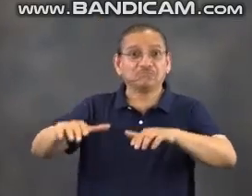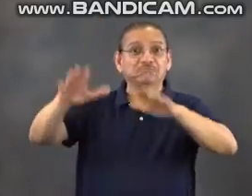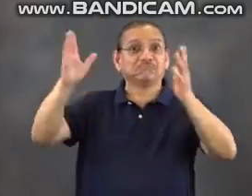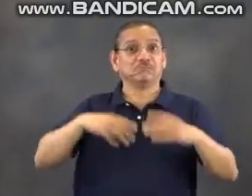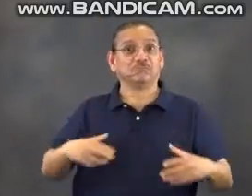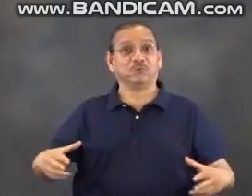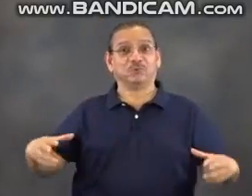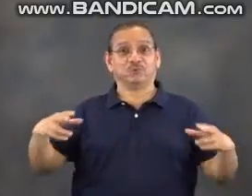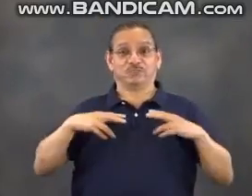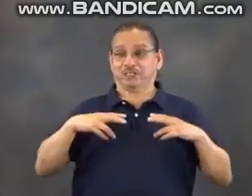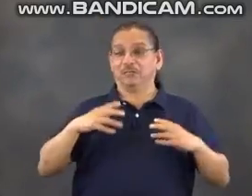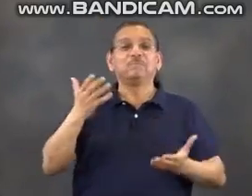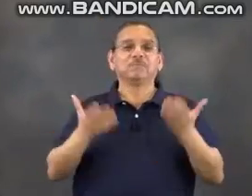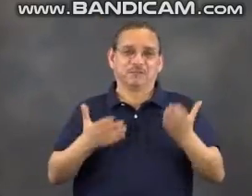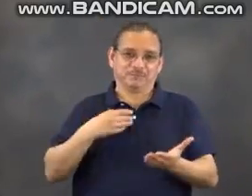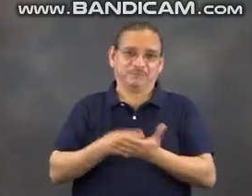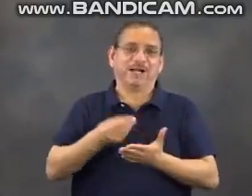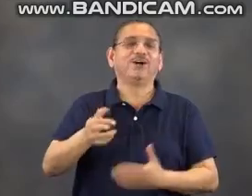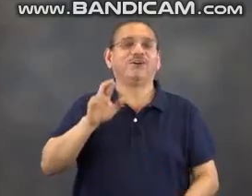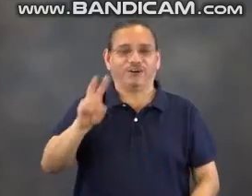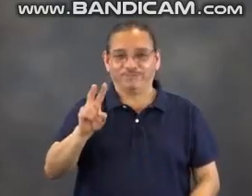is